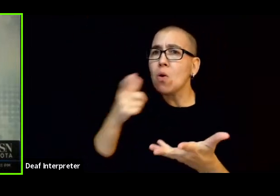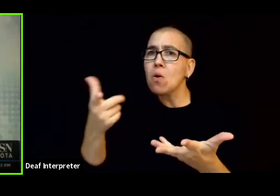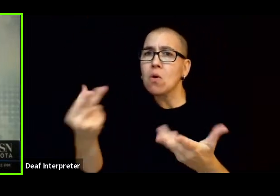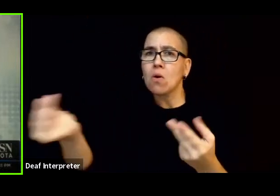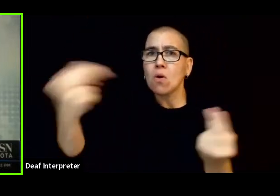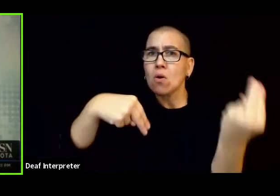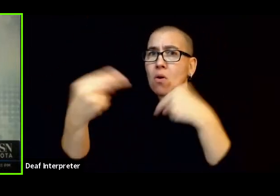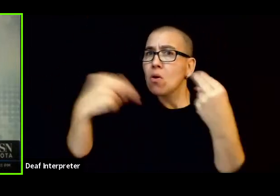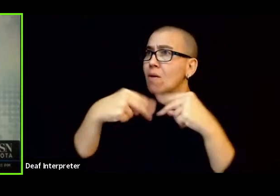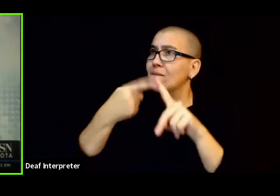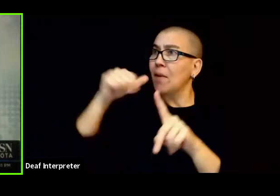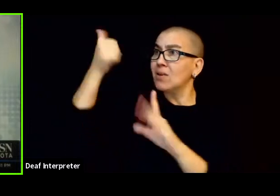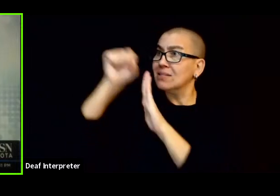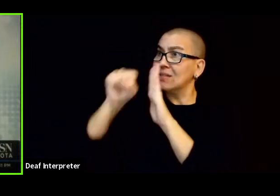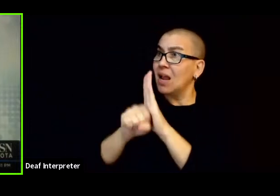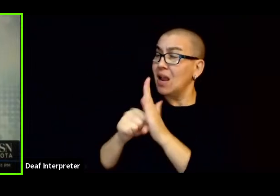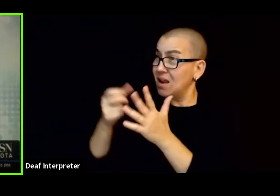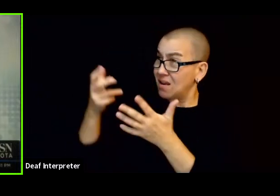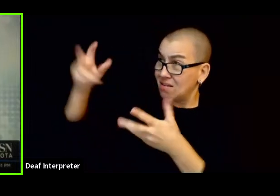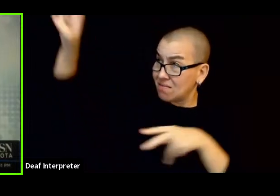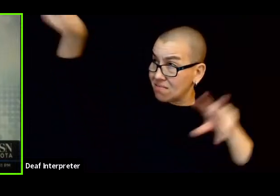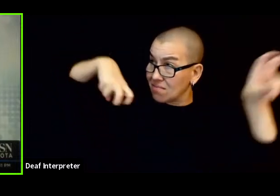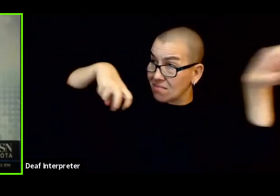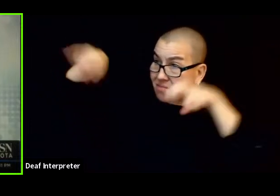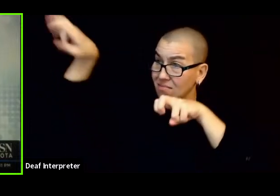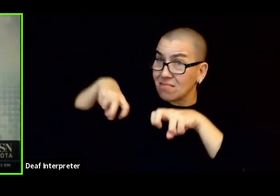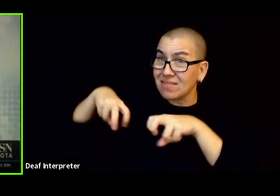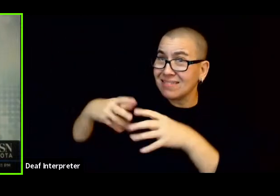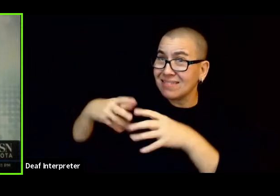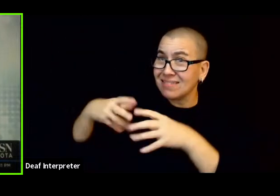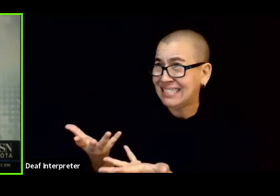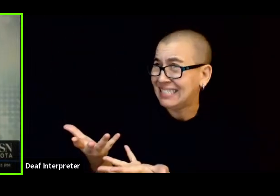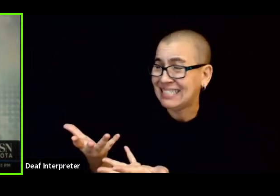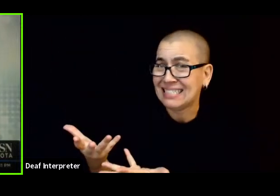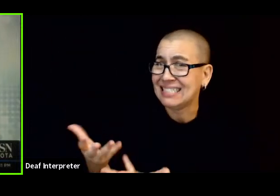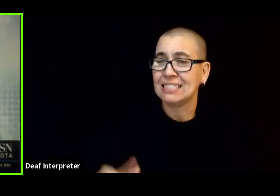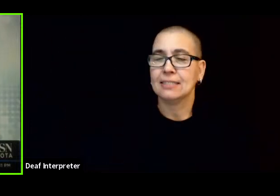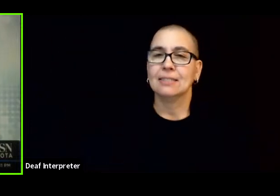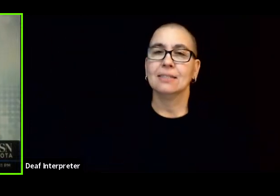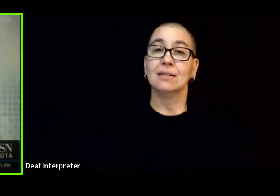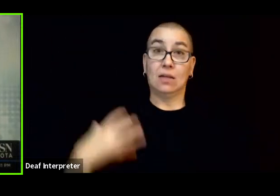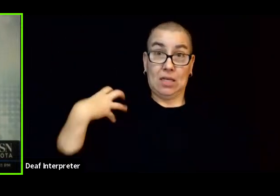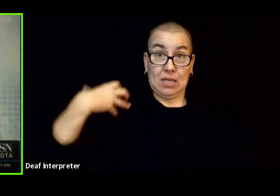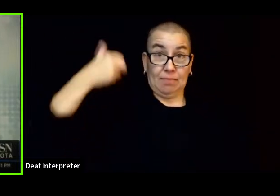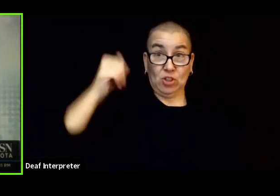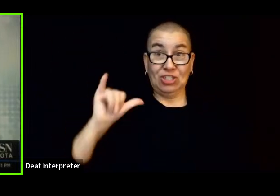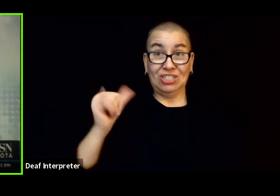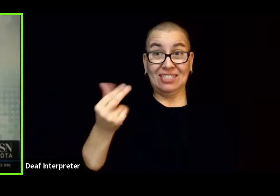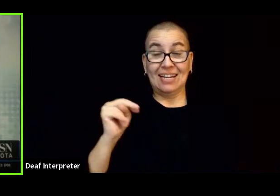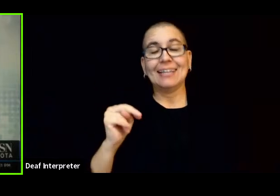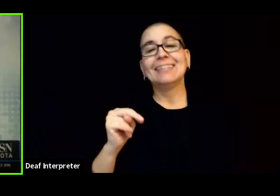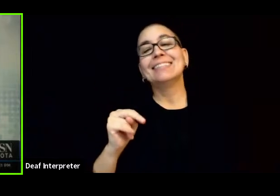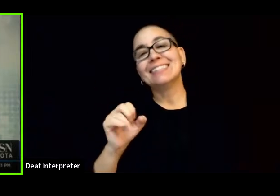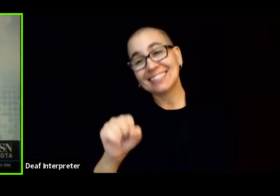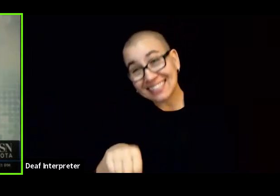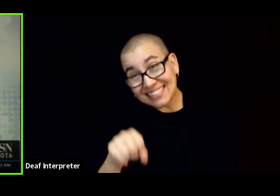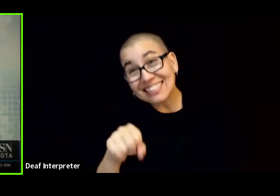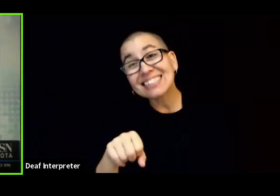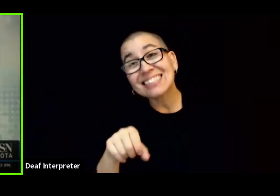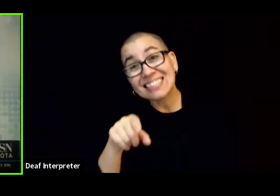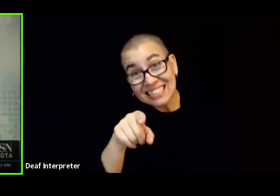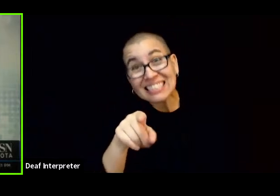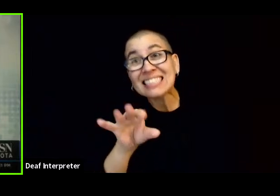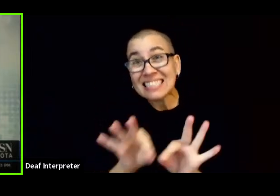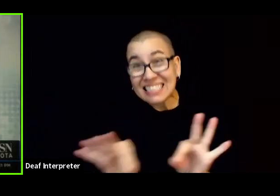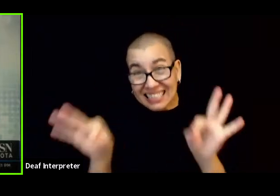Well, Catherine, I think we're just acknowledging the importance of the point that, and we've made this point ourselves several times now, that it